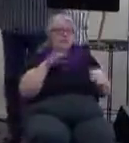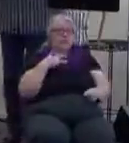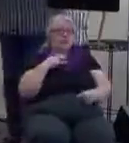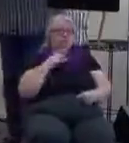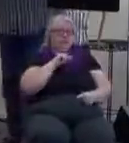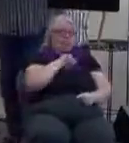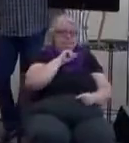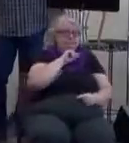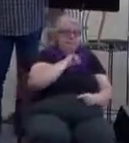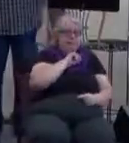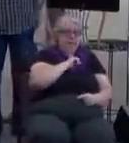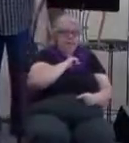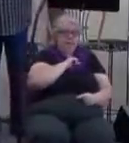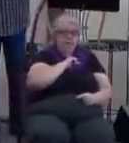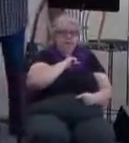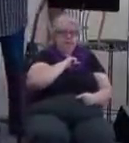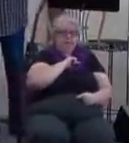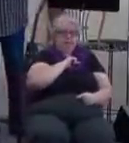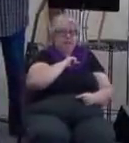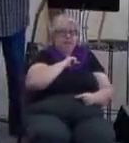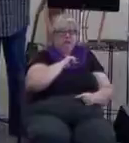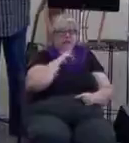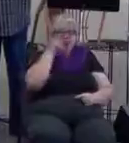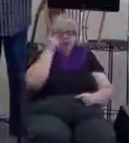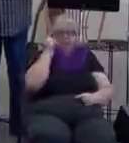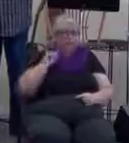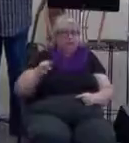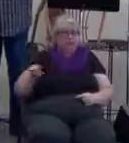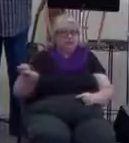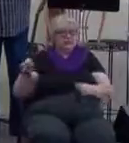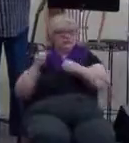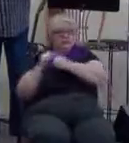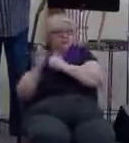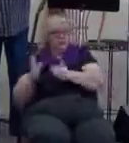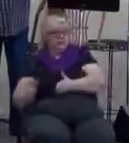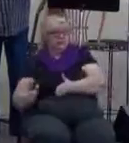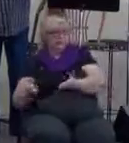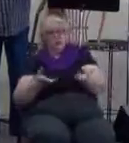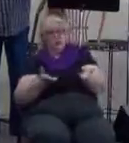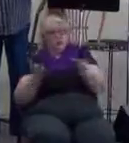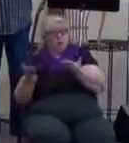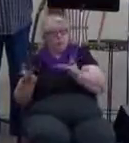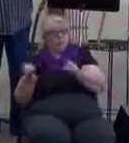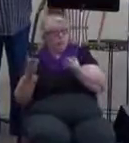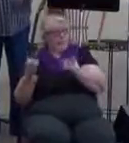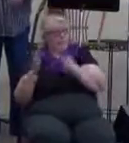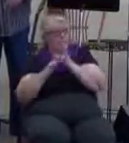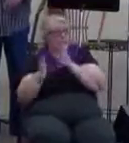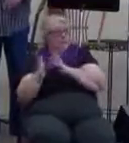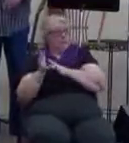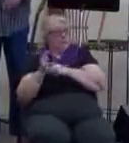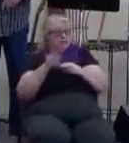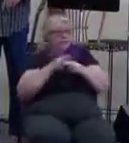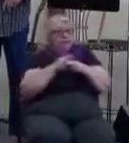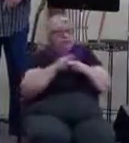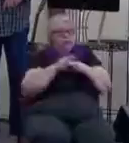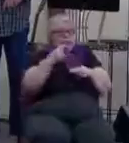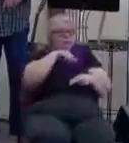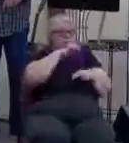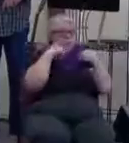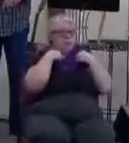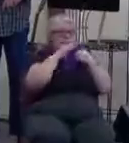guys are bringing thousands in the name of Jesus, and pretty soon we're going to be powerless, and they're going to overtake us.